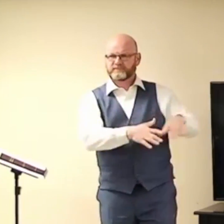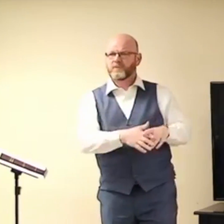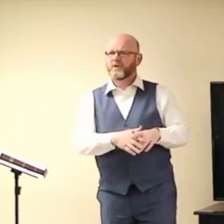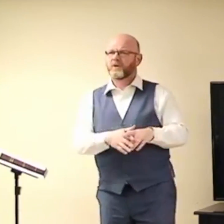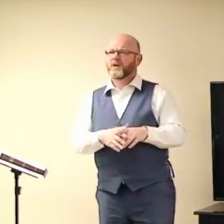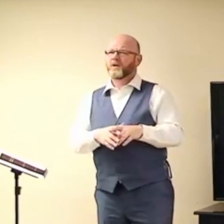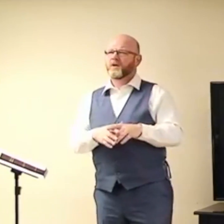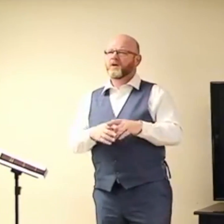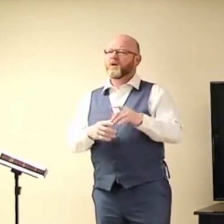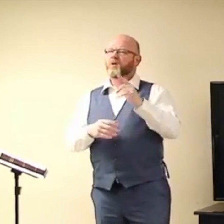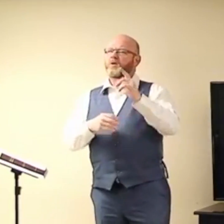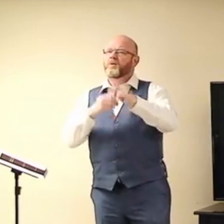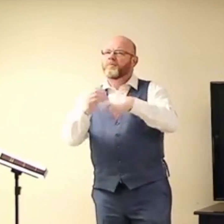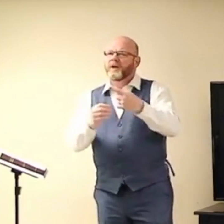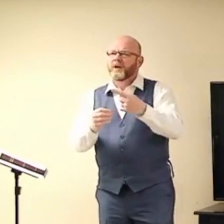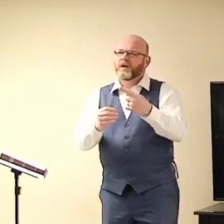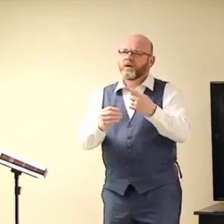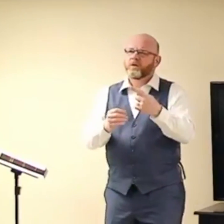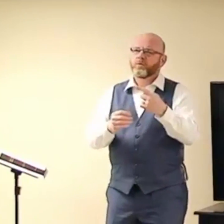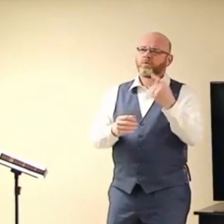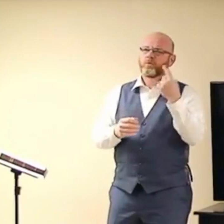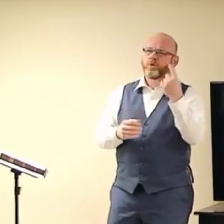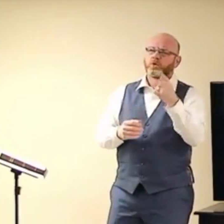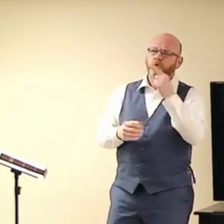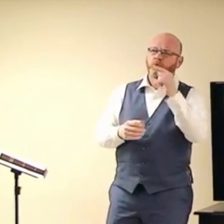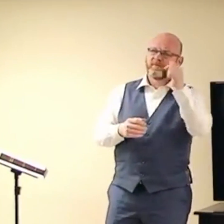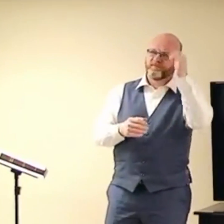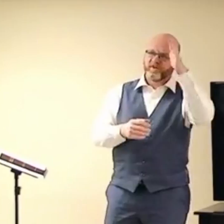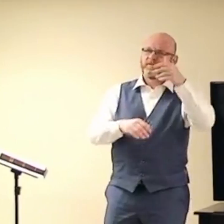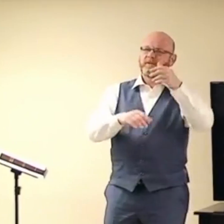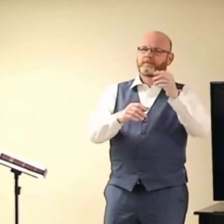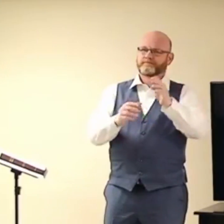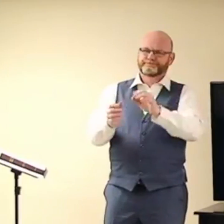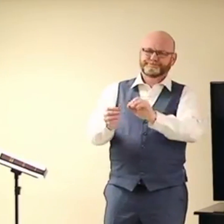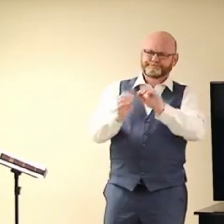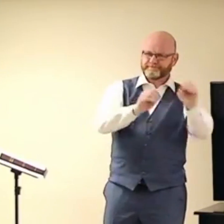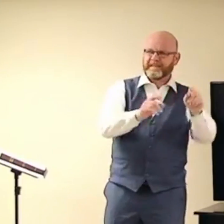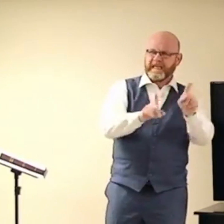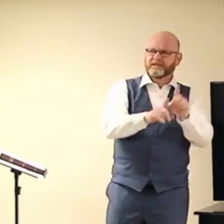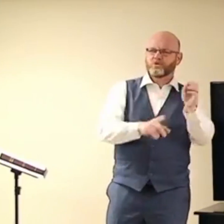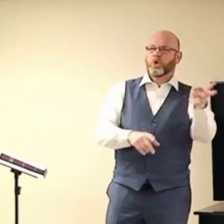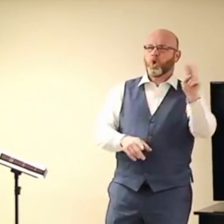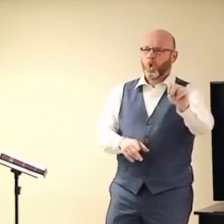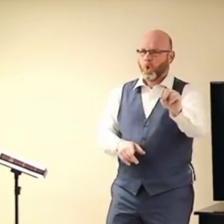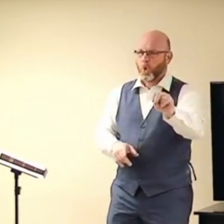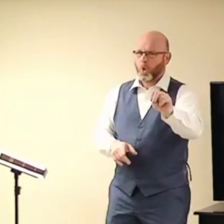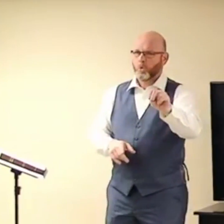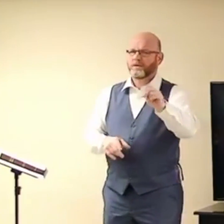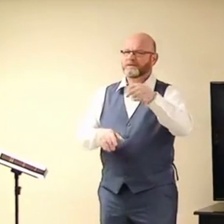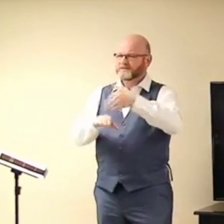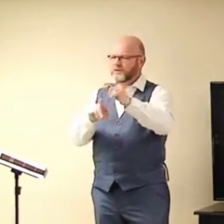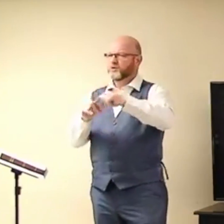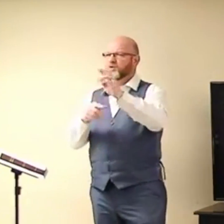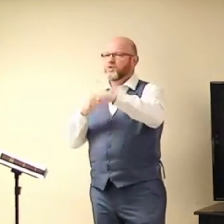aside, what about the one whom the Father set apart as his very own and sent to save the